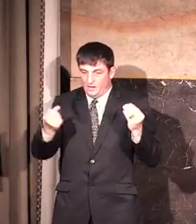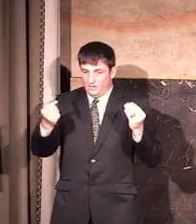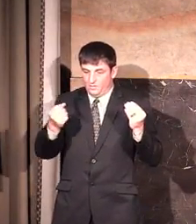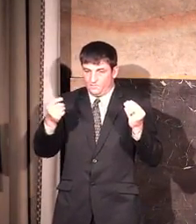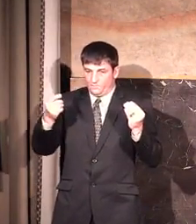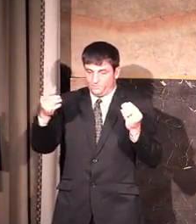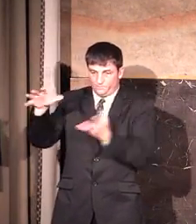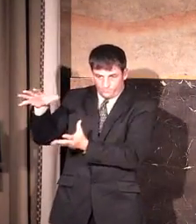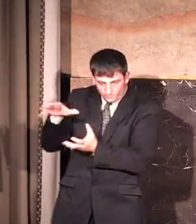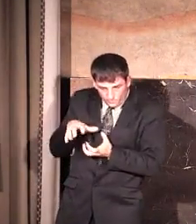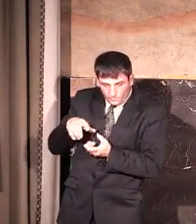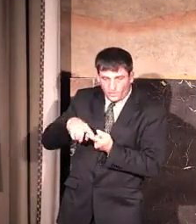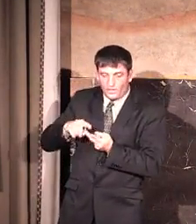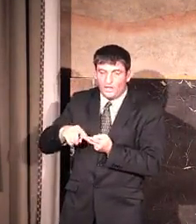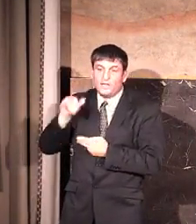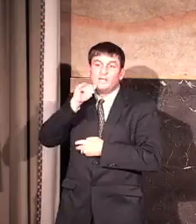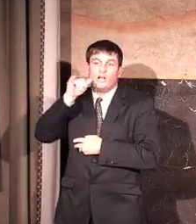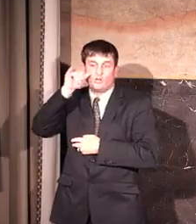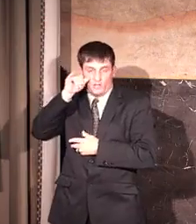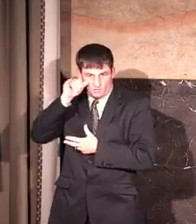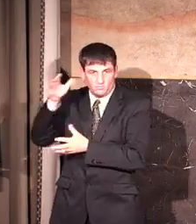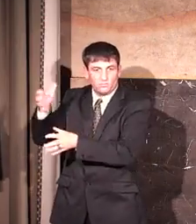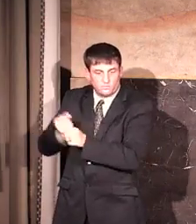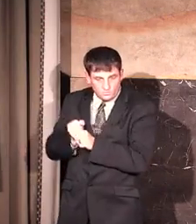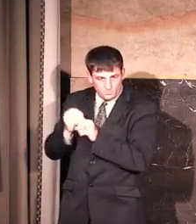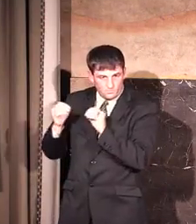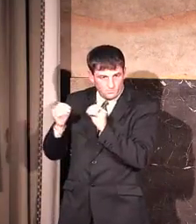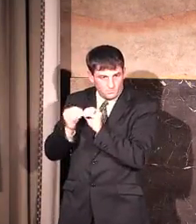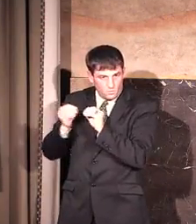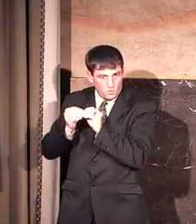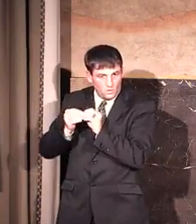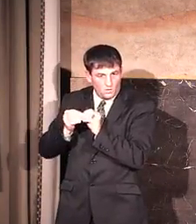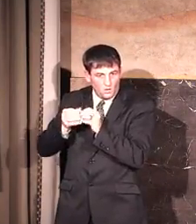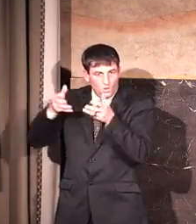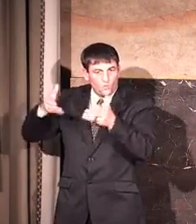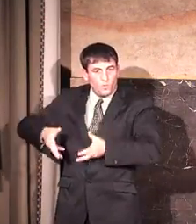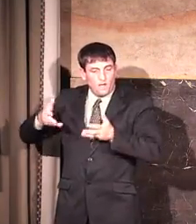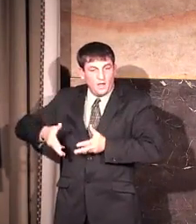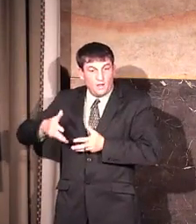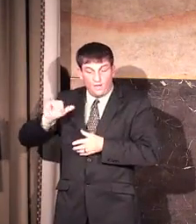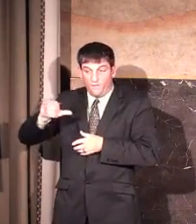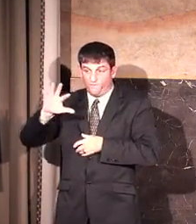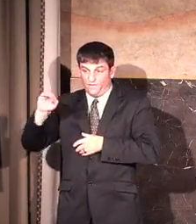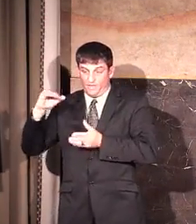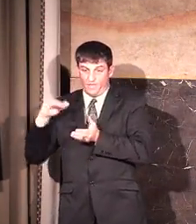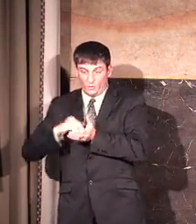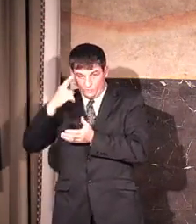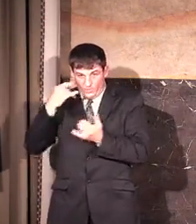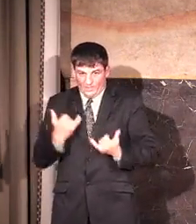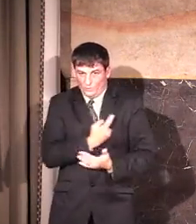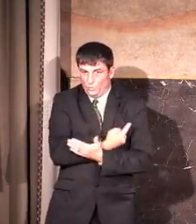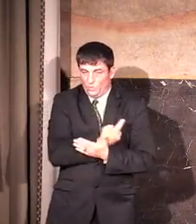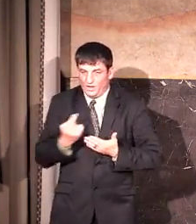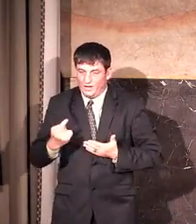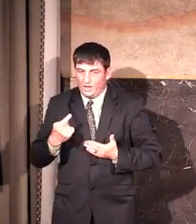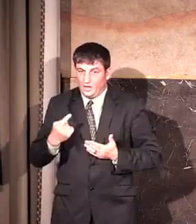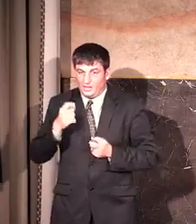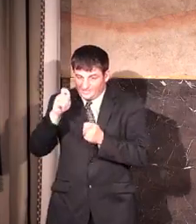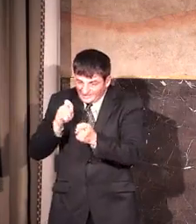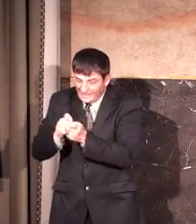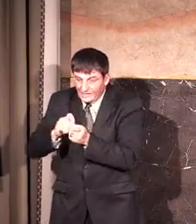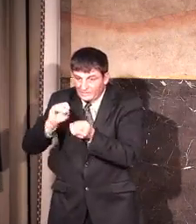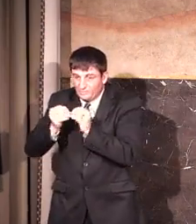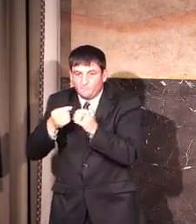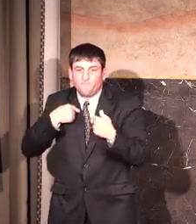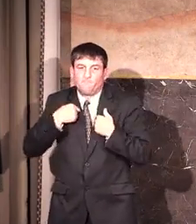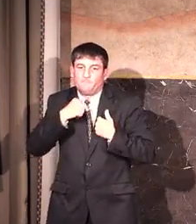believe yesterday we received I want to say the remainder of that 50,000. I don't have those numbers off the top of my head, but